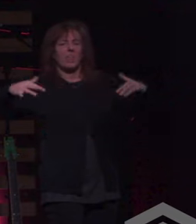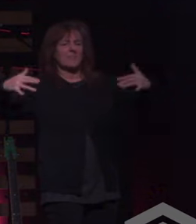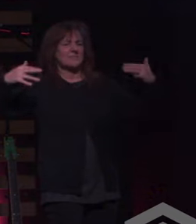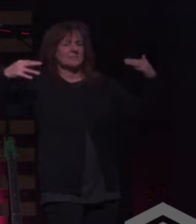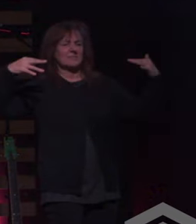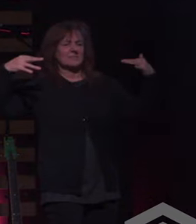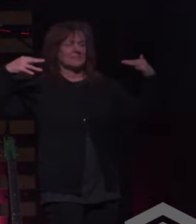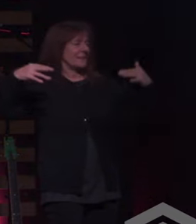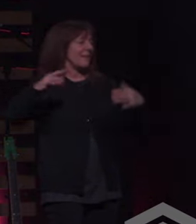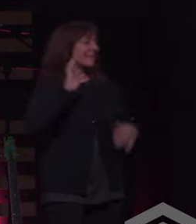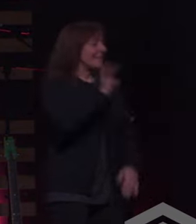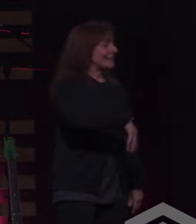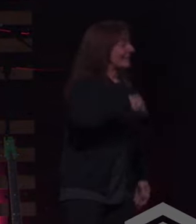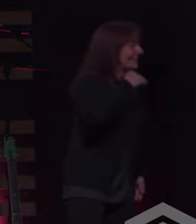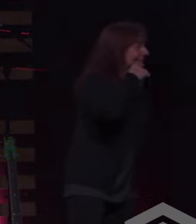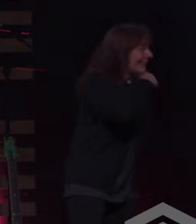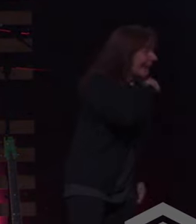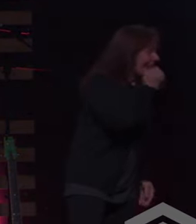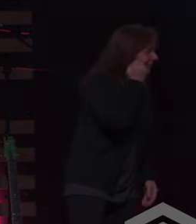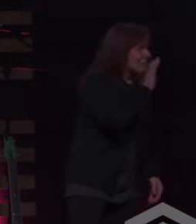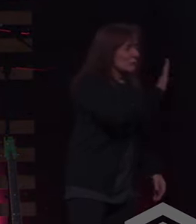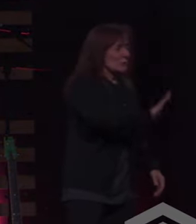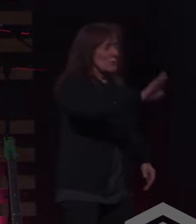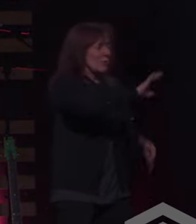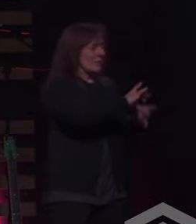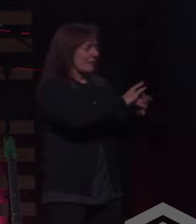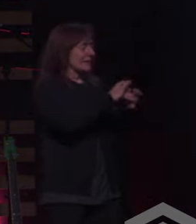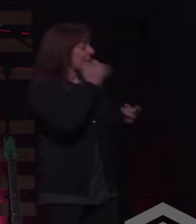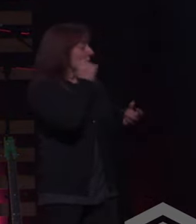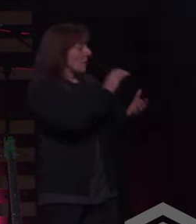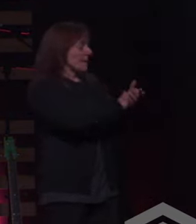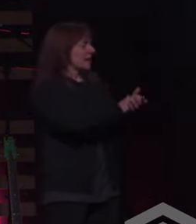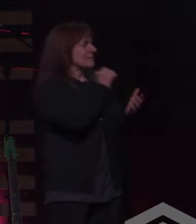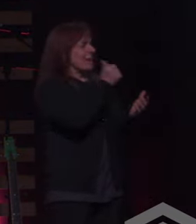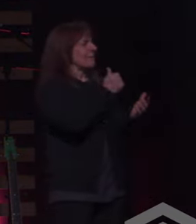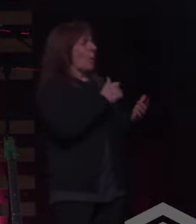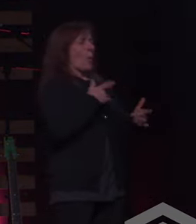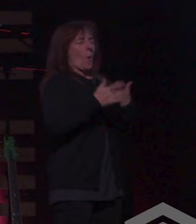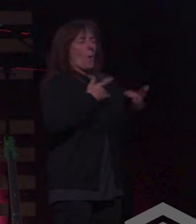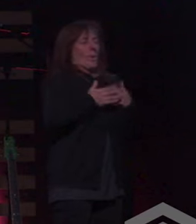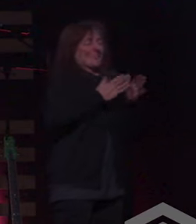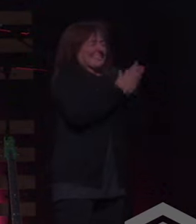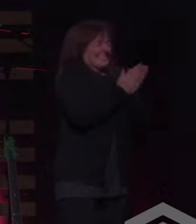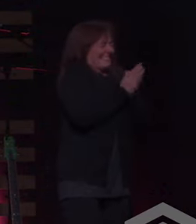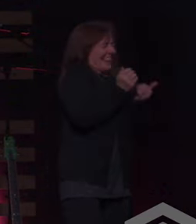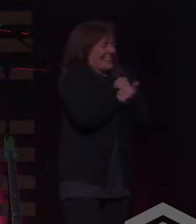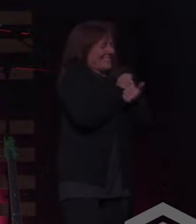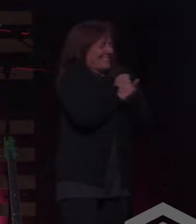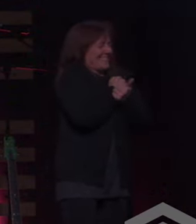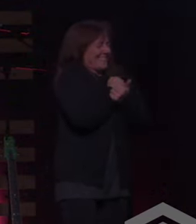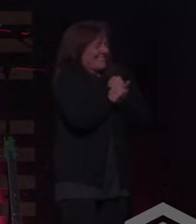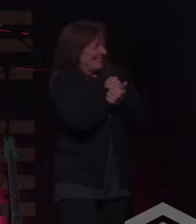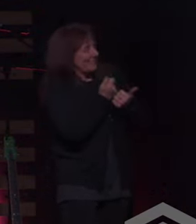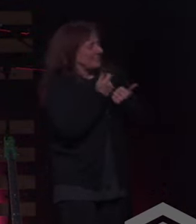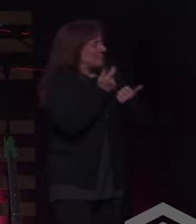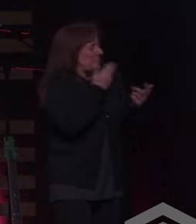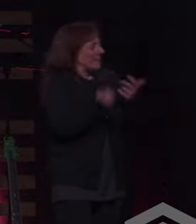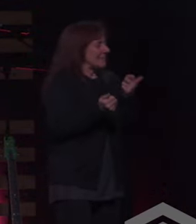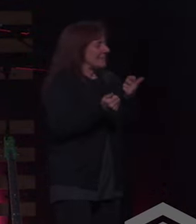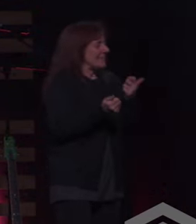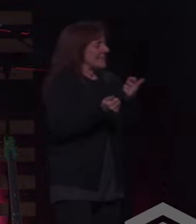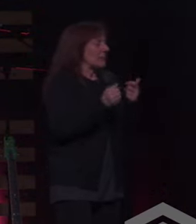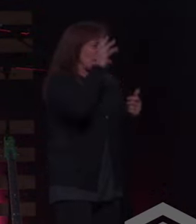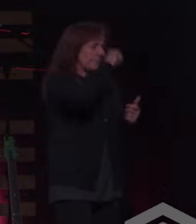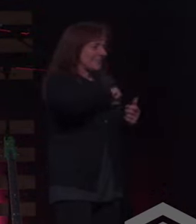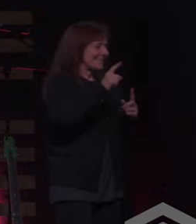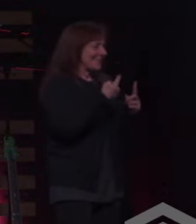a lie. If your relationship, let me tell you this right now, if your marriage is not the most life-giving relationship in your life right now, you are